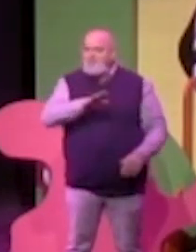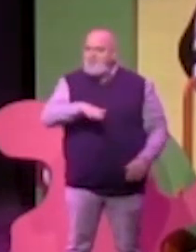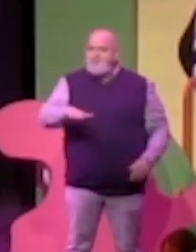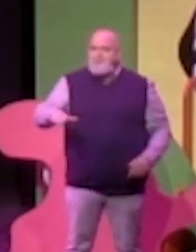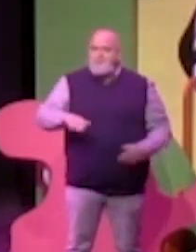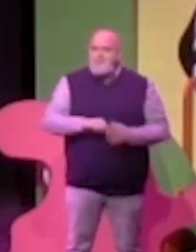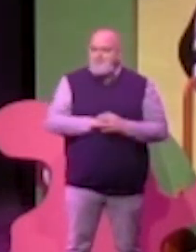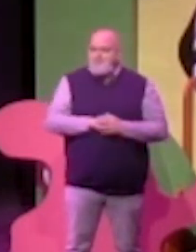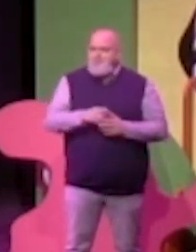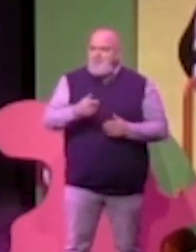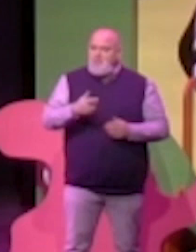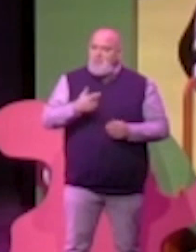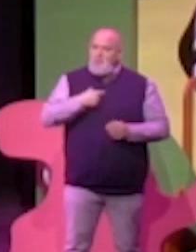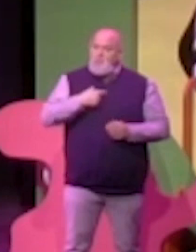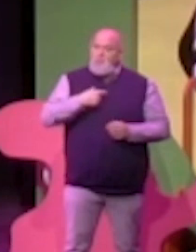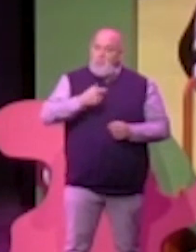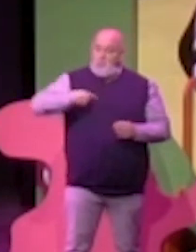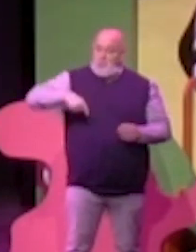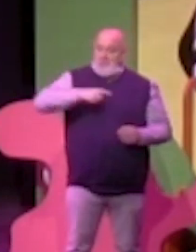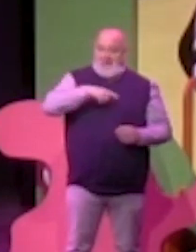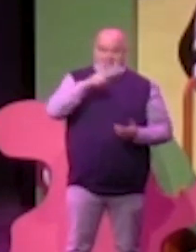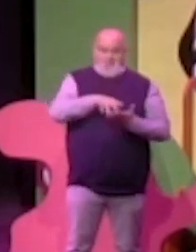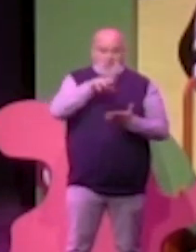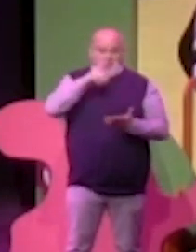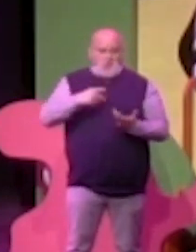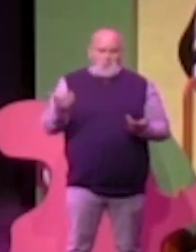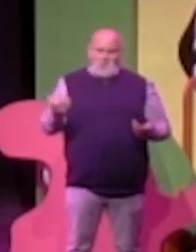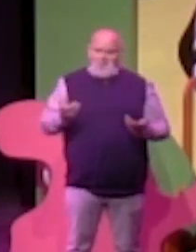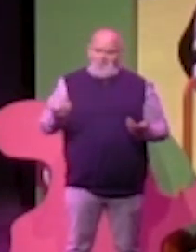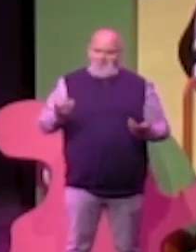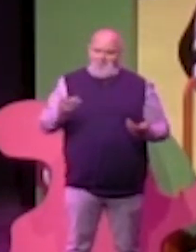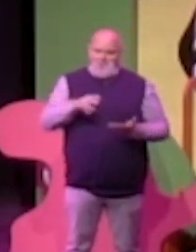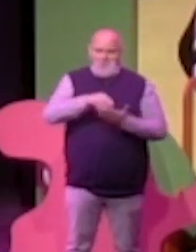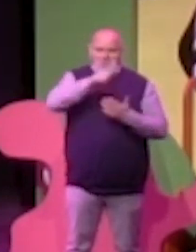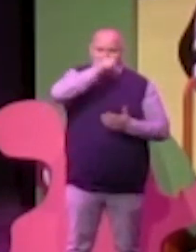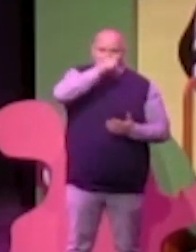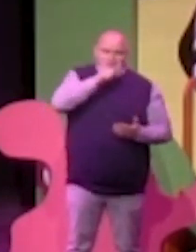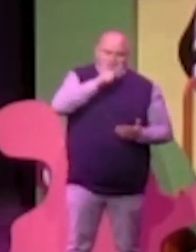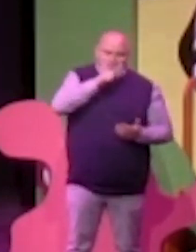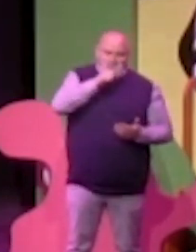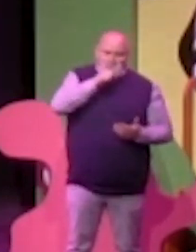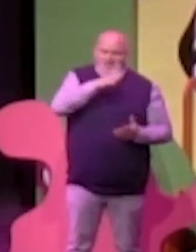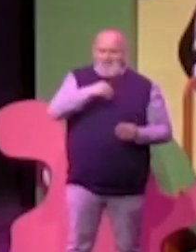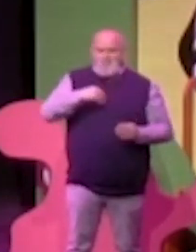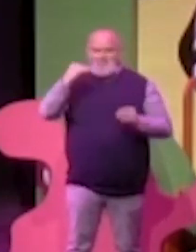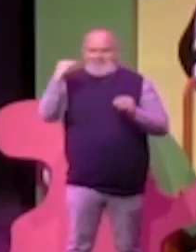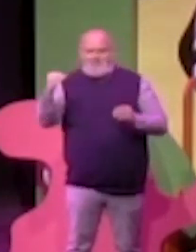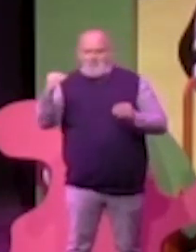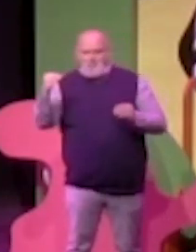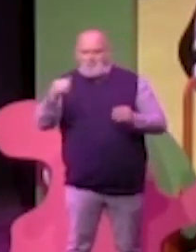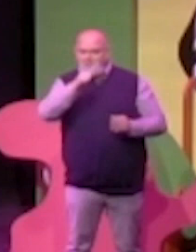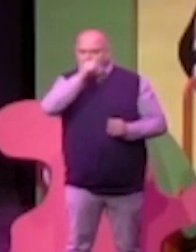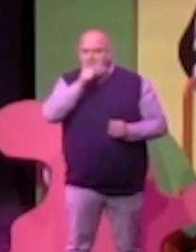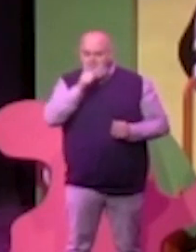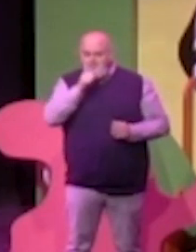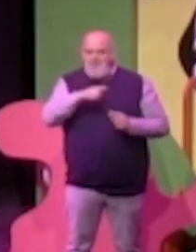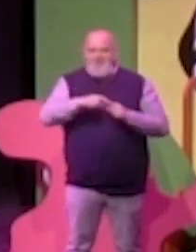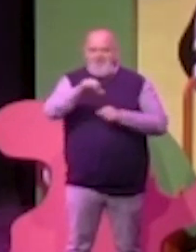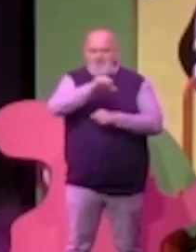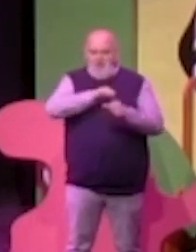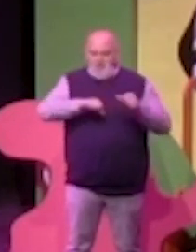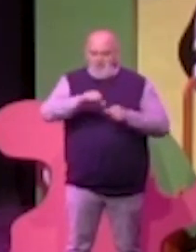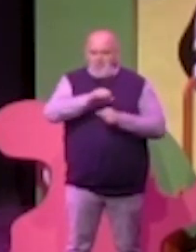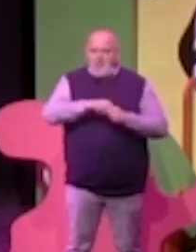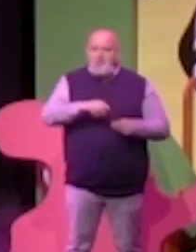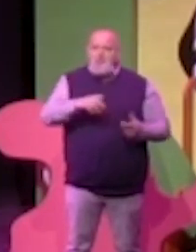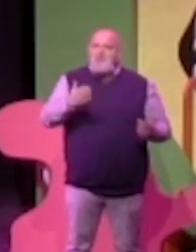that we have to learn to do is to learn tolerance and to teach tolerance, to be